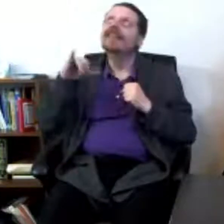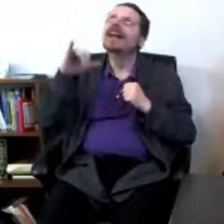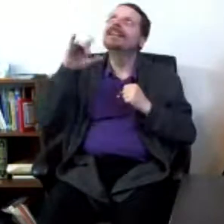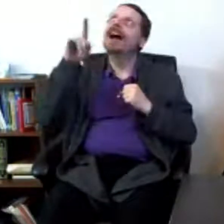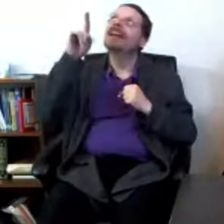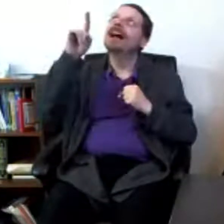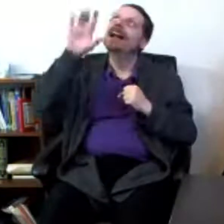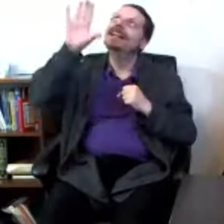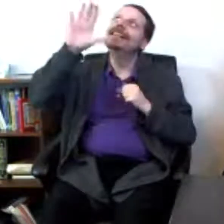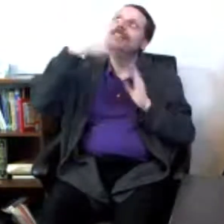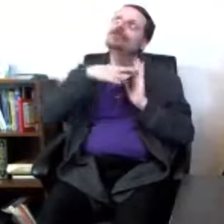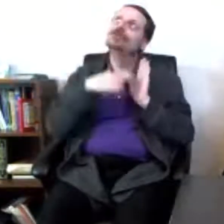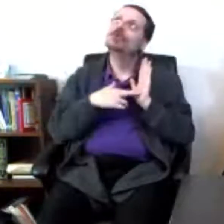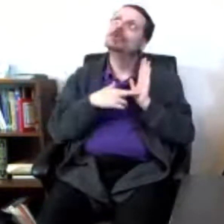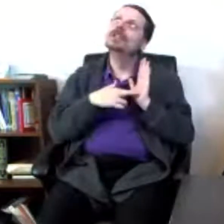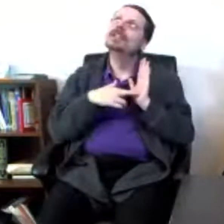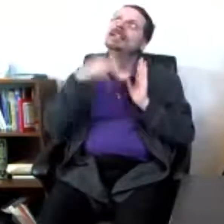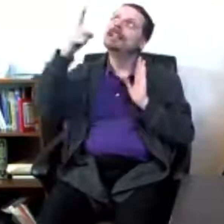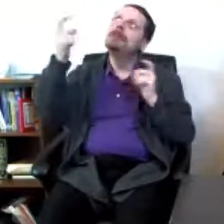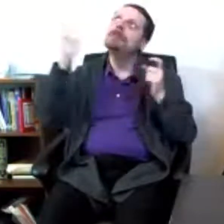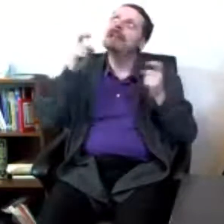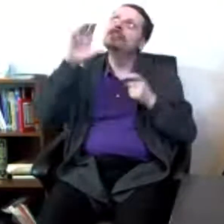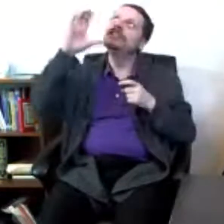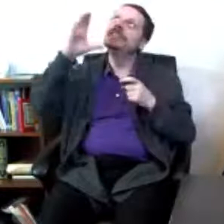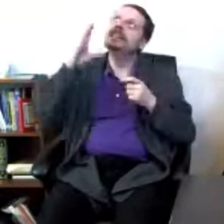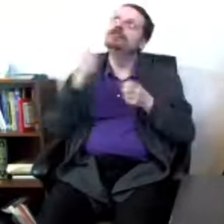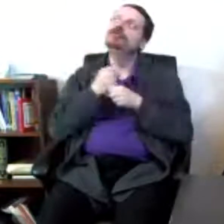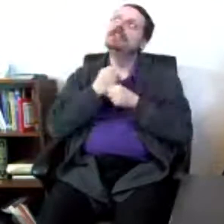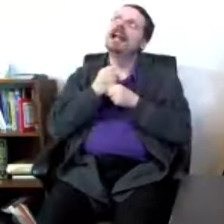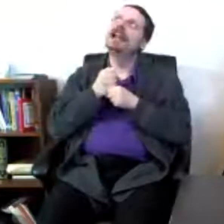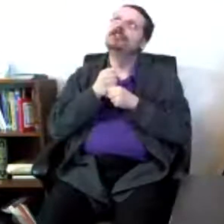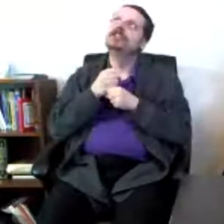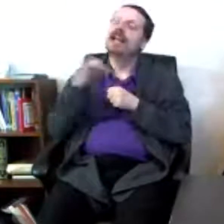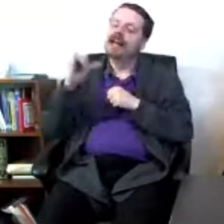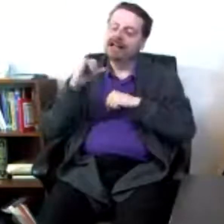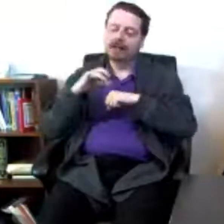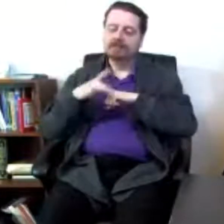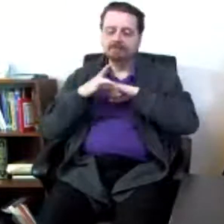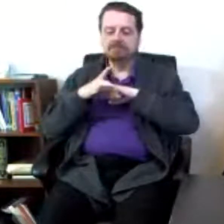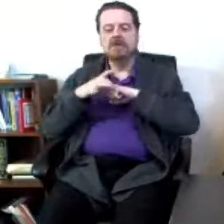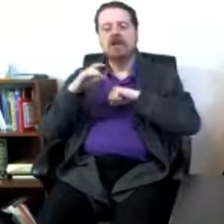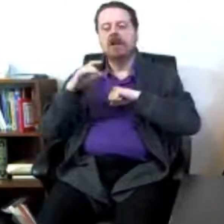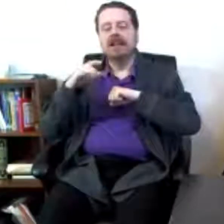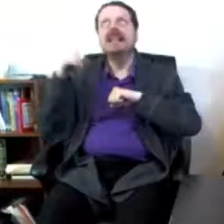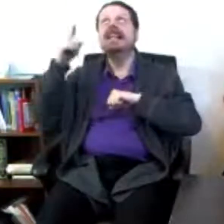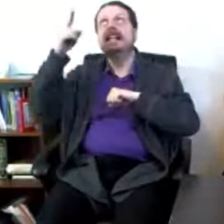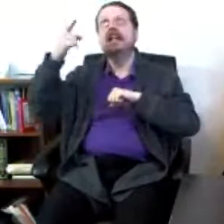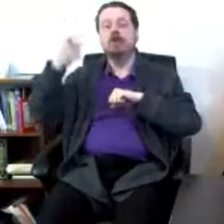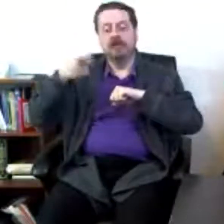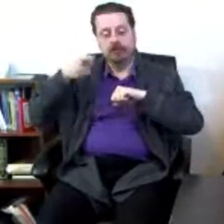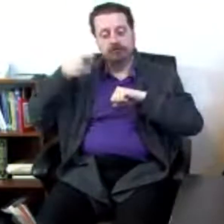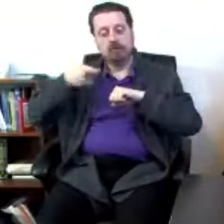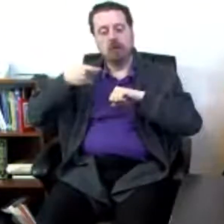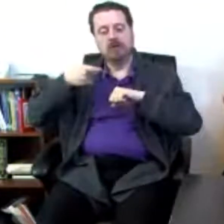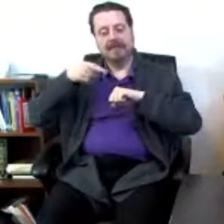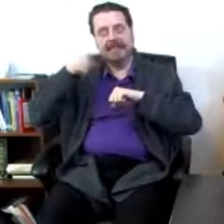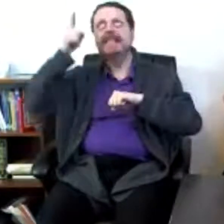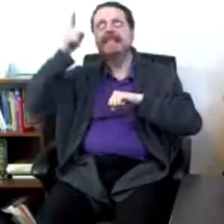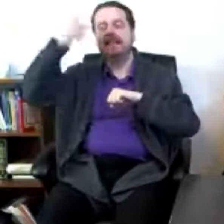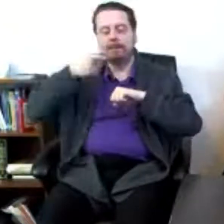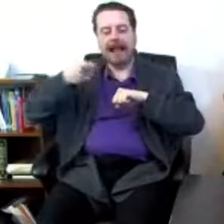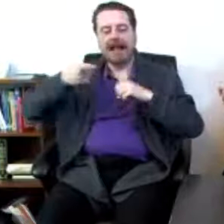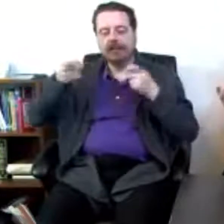He manages His creation as He wills, and He is in control. So today, the